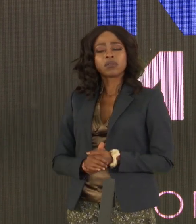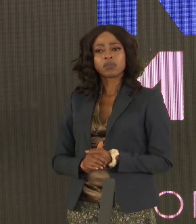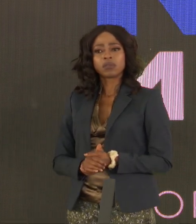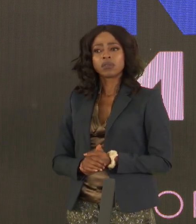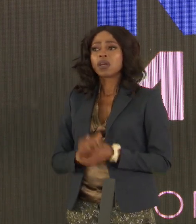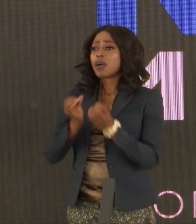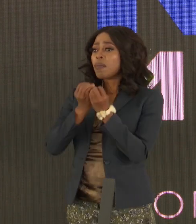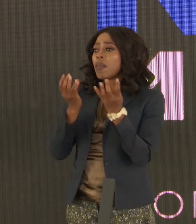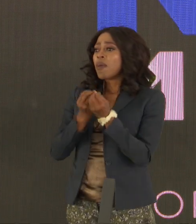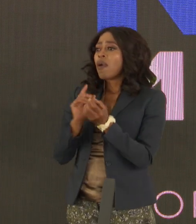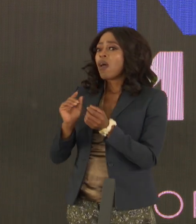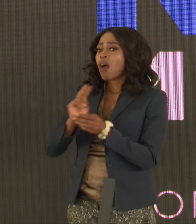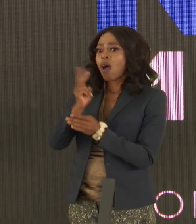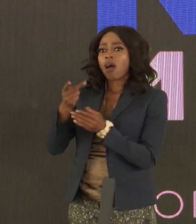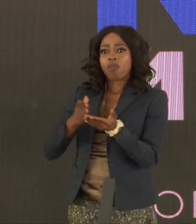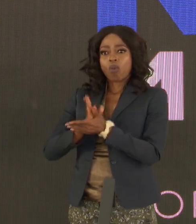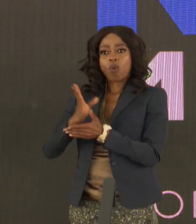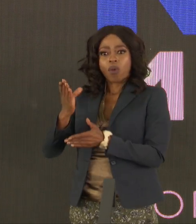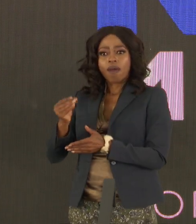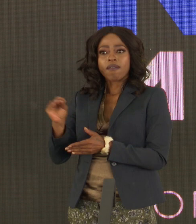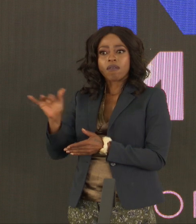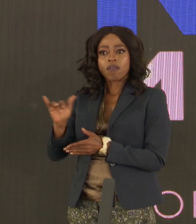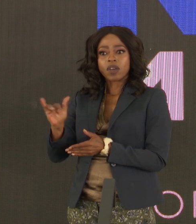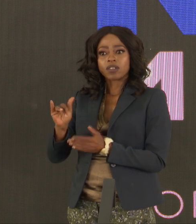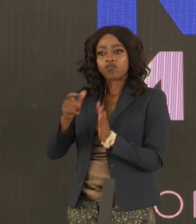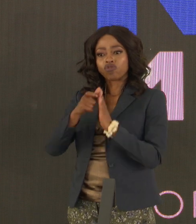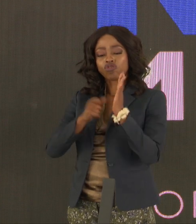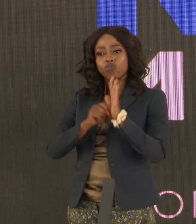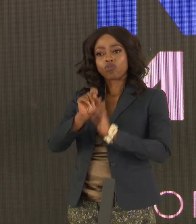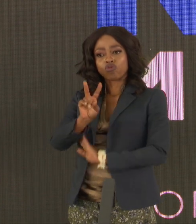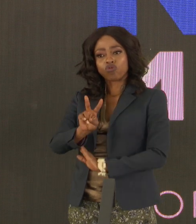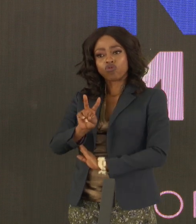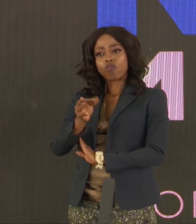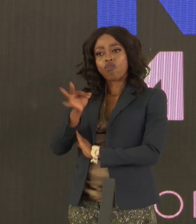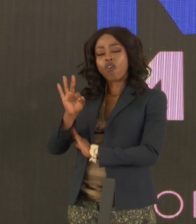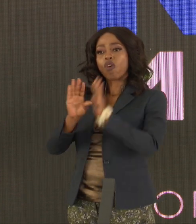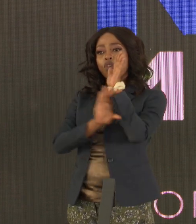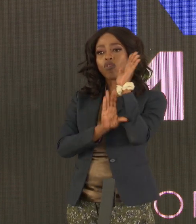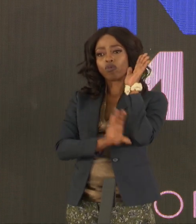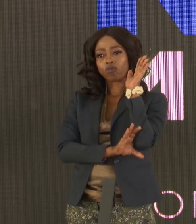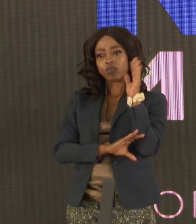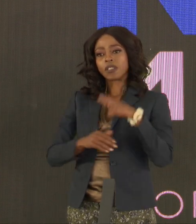and many other rights that we have in Chapter 2 of the Constitution.